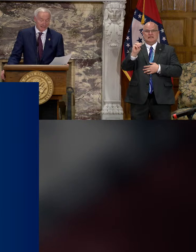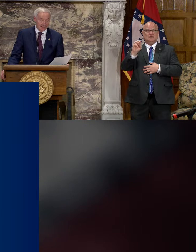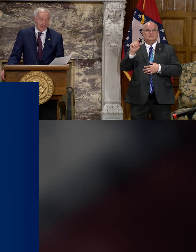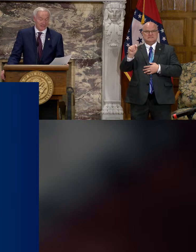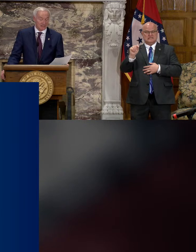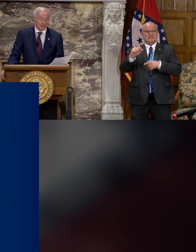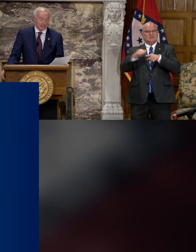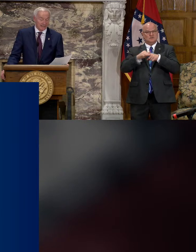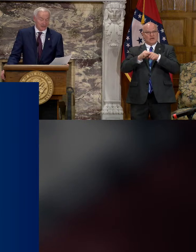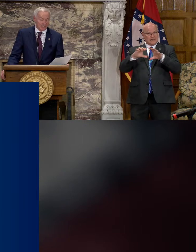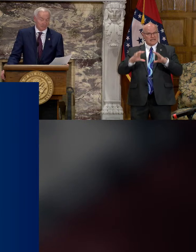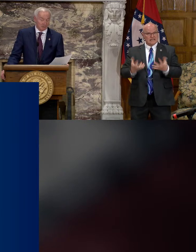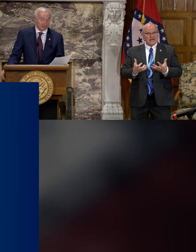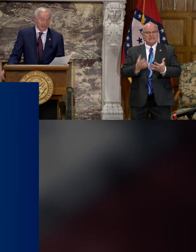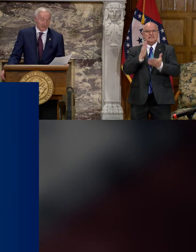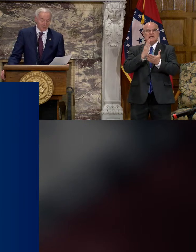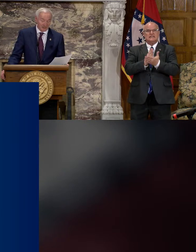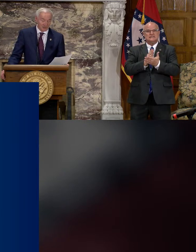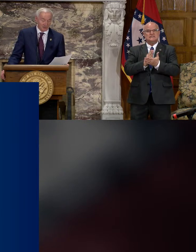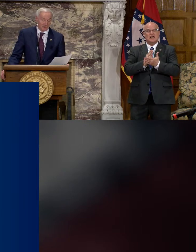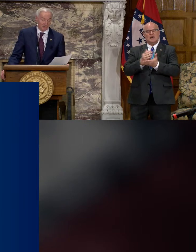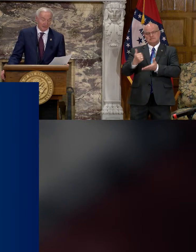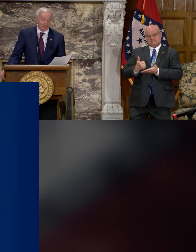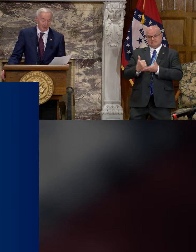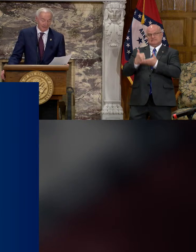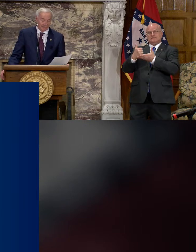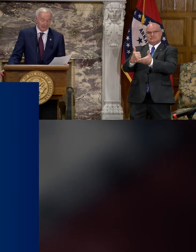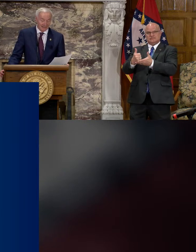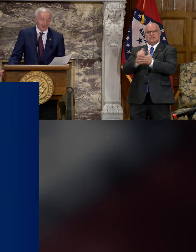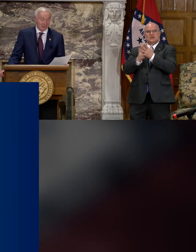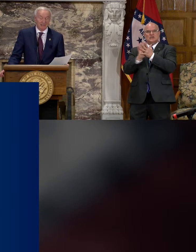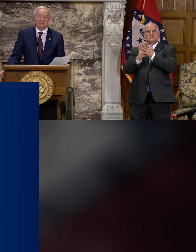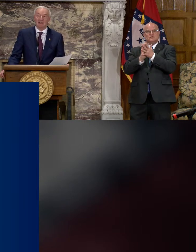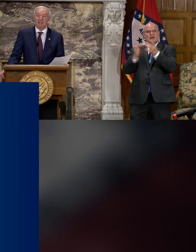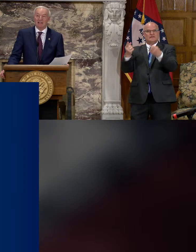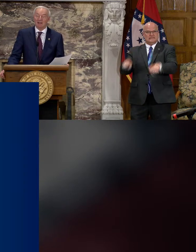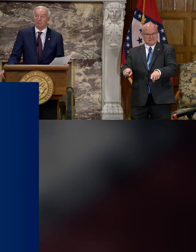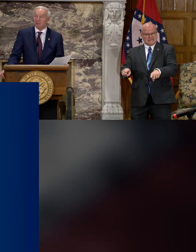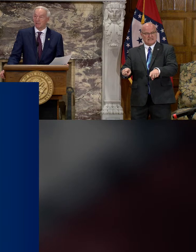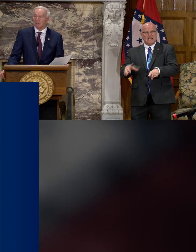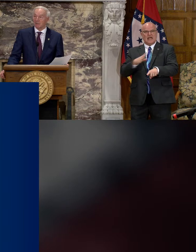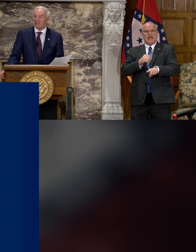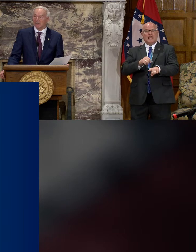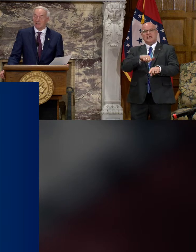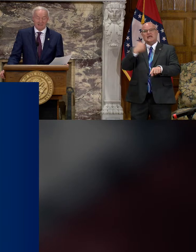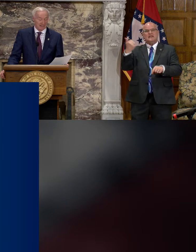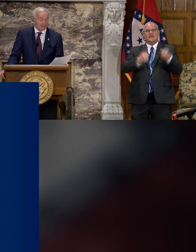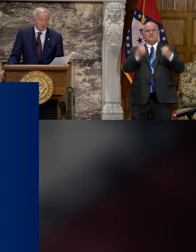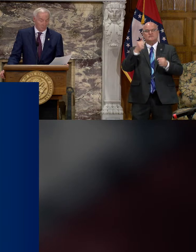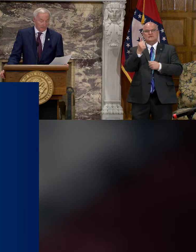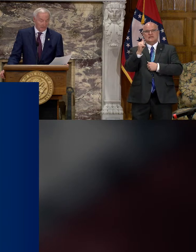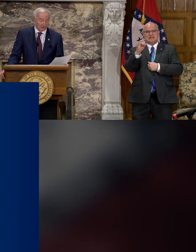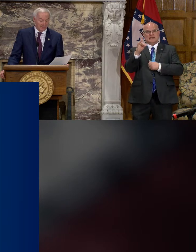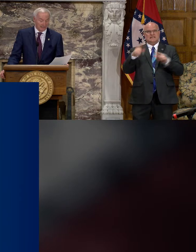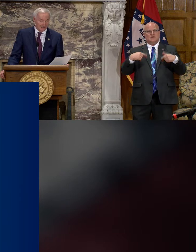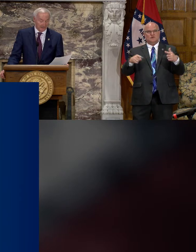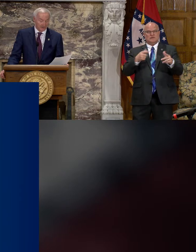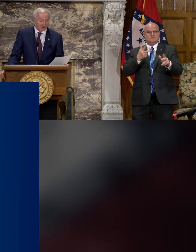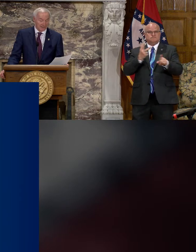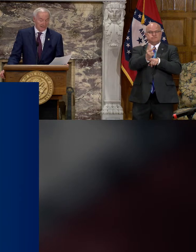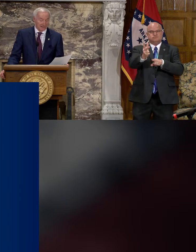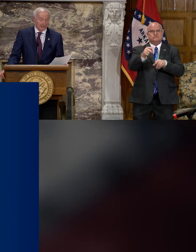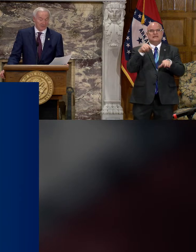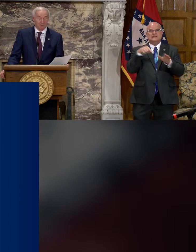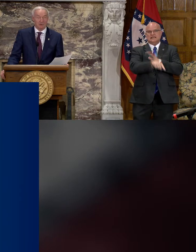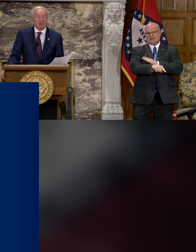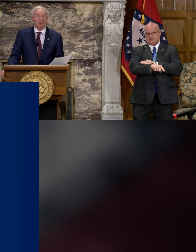clinical training class, he stopped to provide assistance during a traffic incident and was struck by an 18-wheeler and